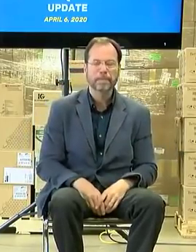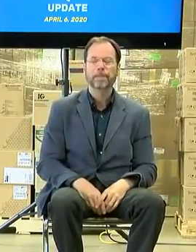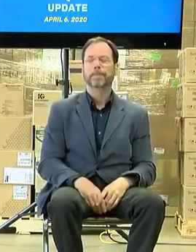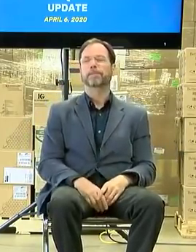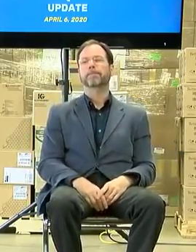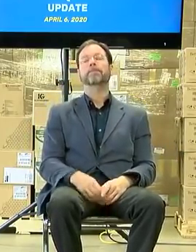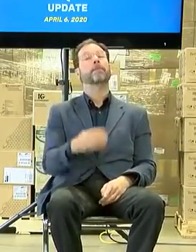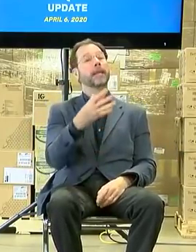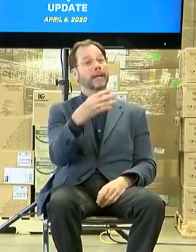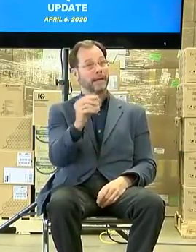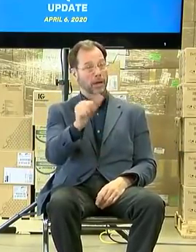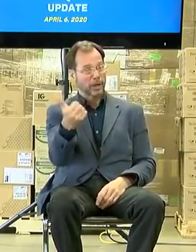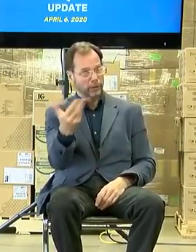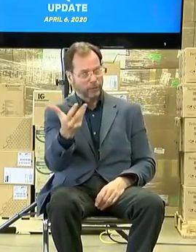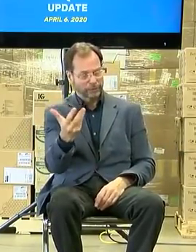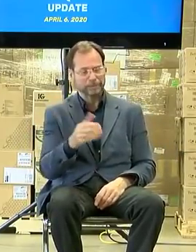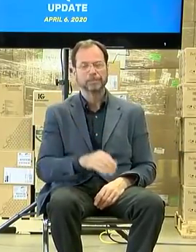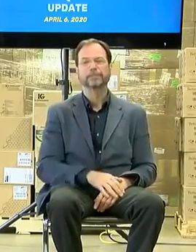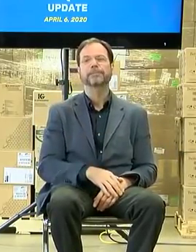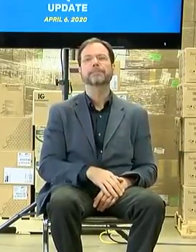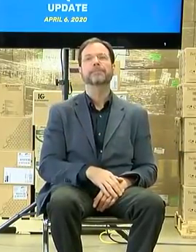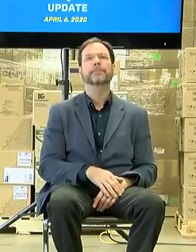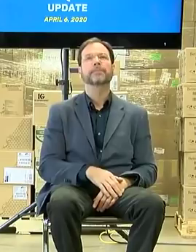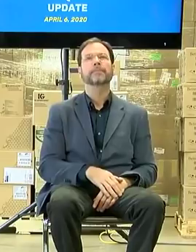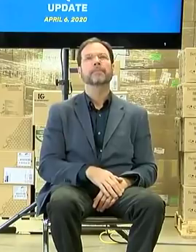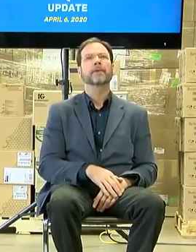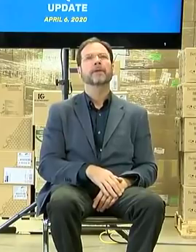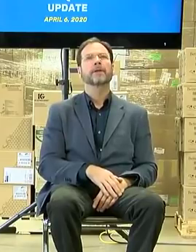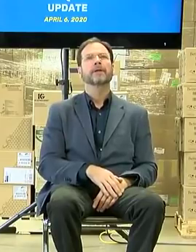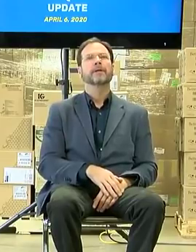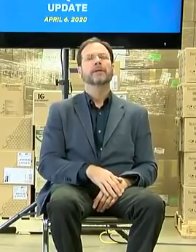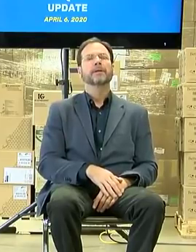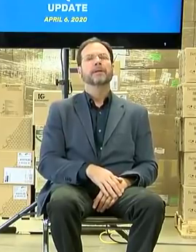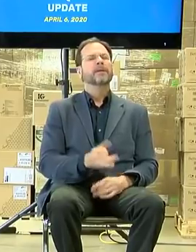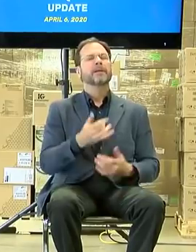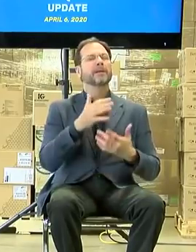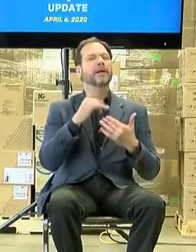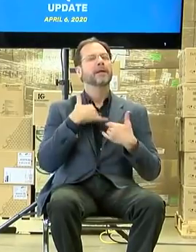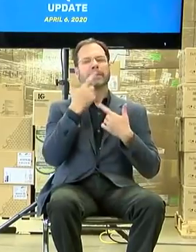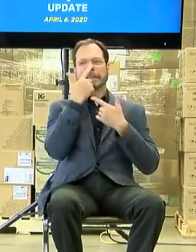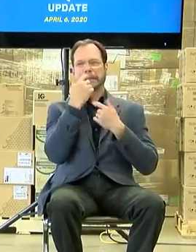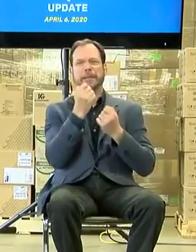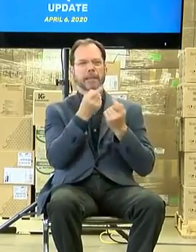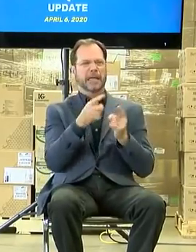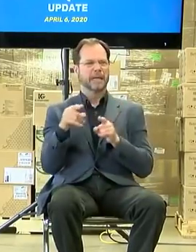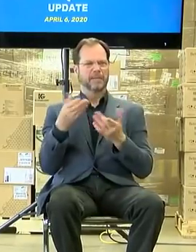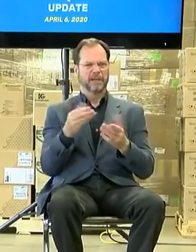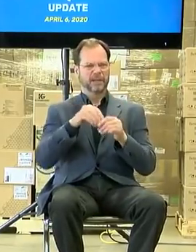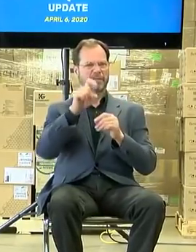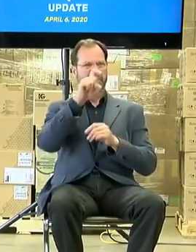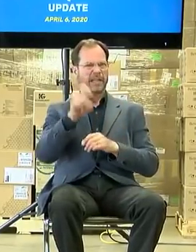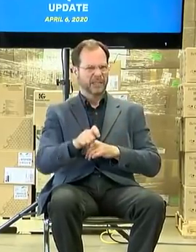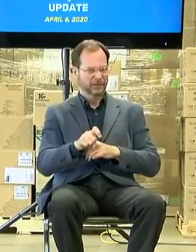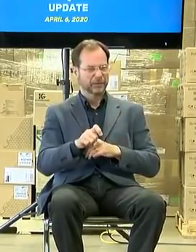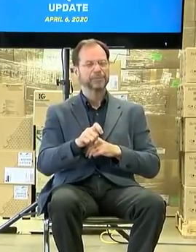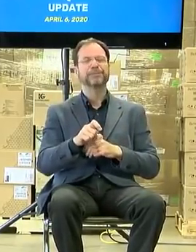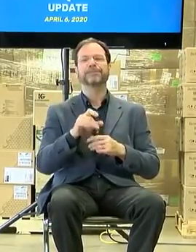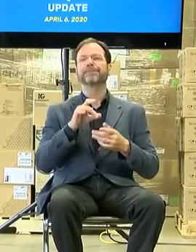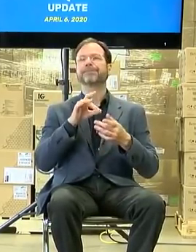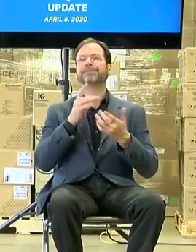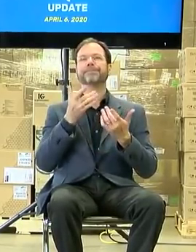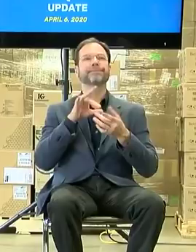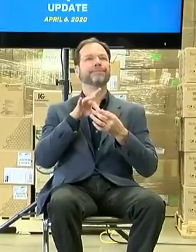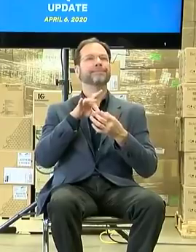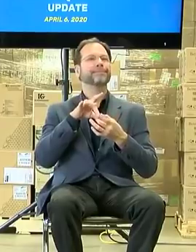Additionally, there's some interesting events that are taking place in the state of Texas with regard to the use